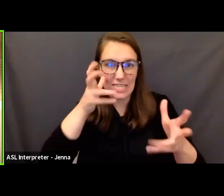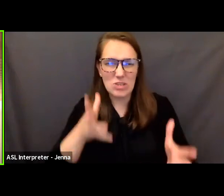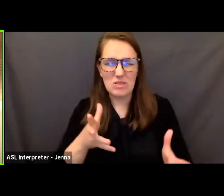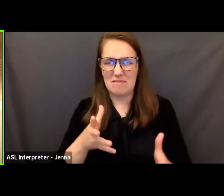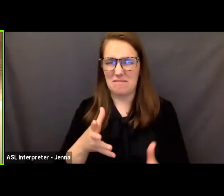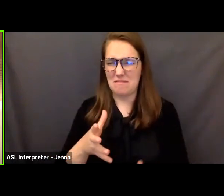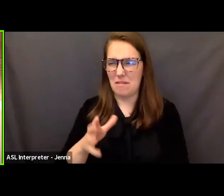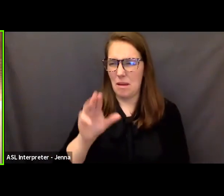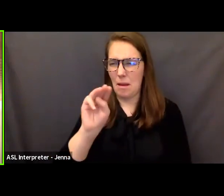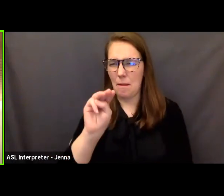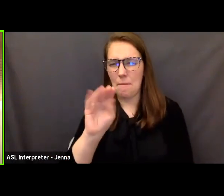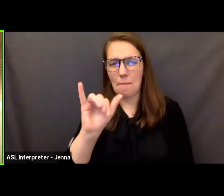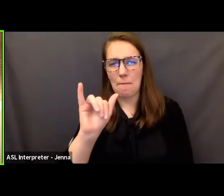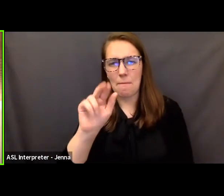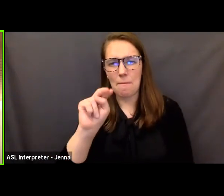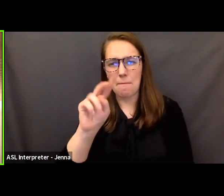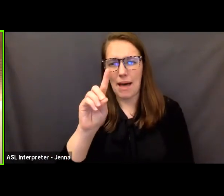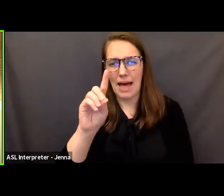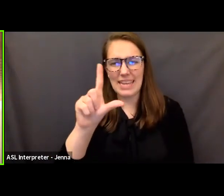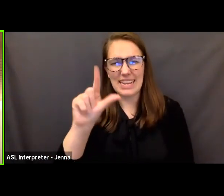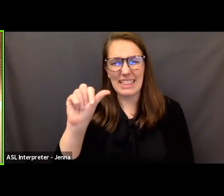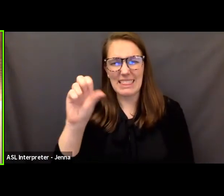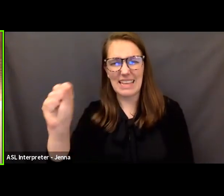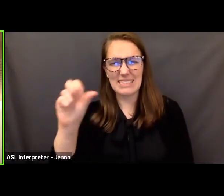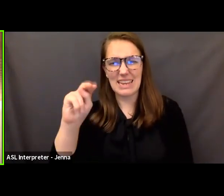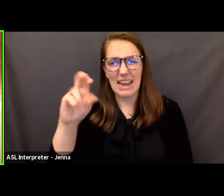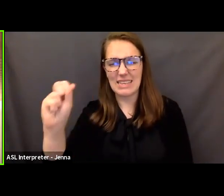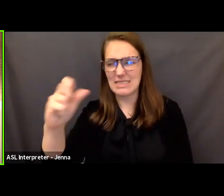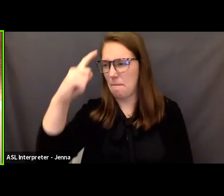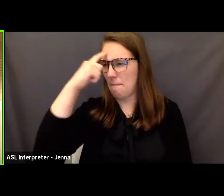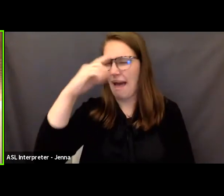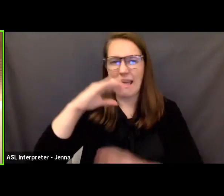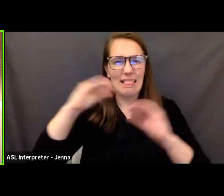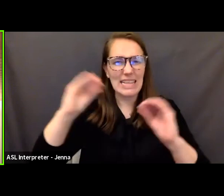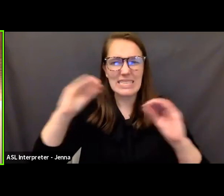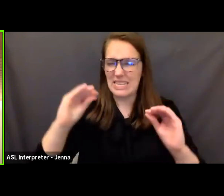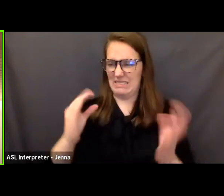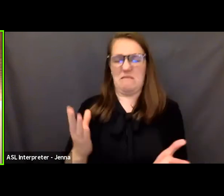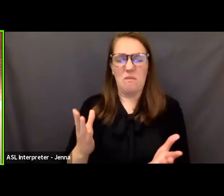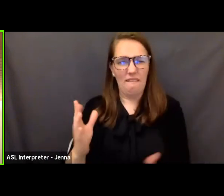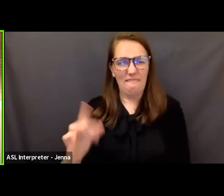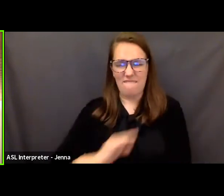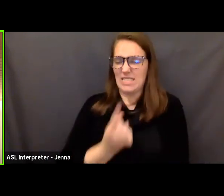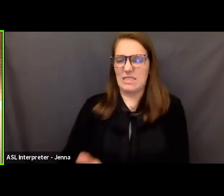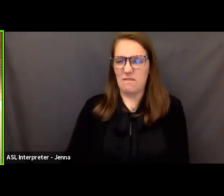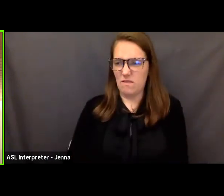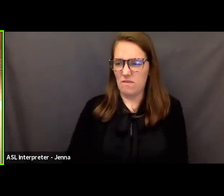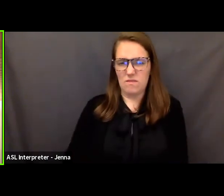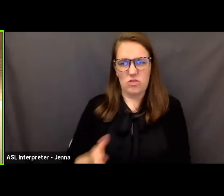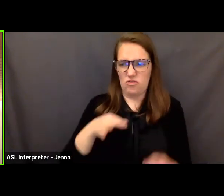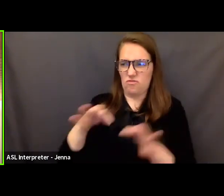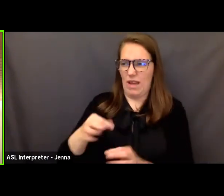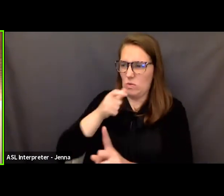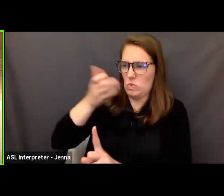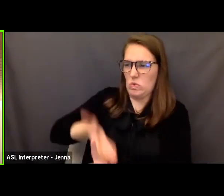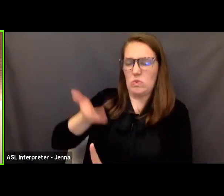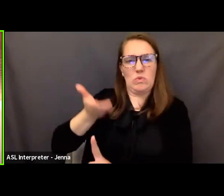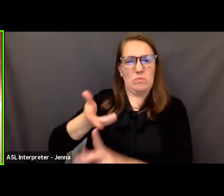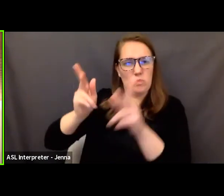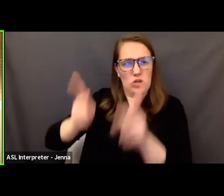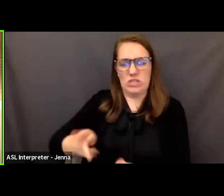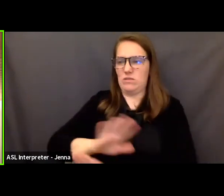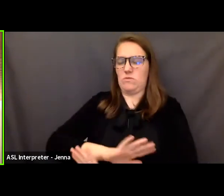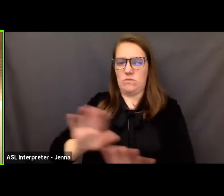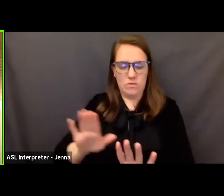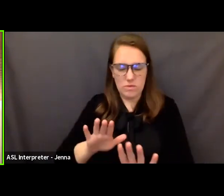seem like an offensive way to describe the condition of a person. Well, it's always important to think about and at least